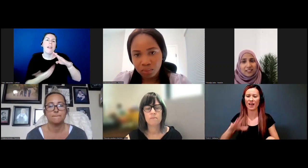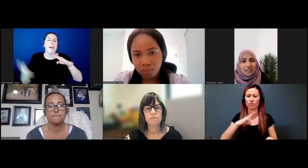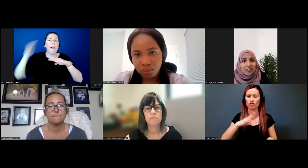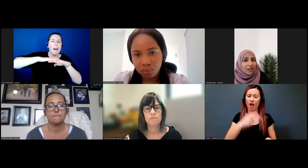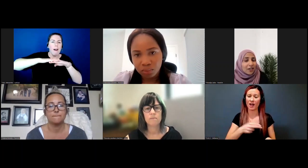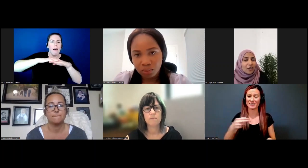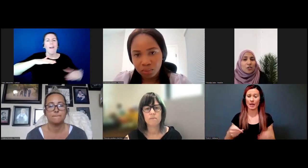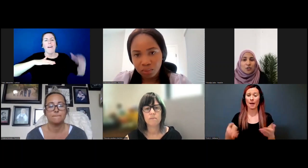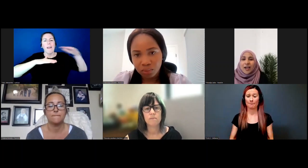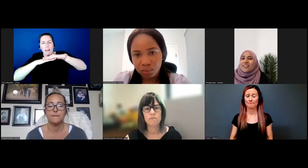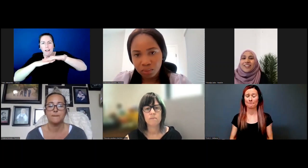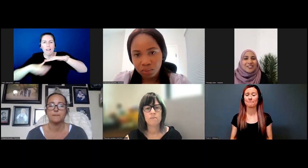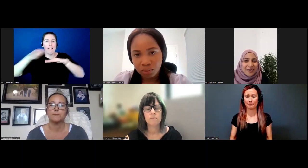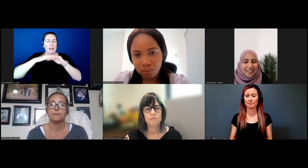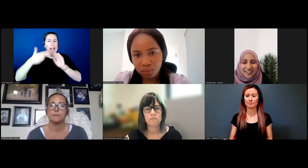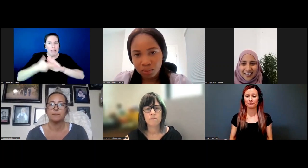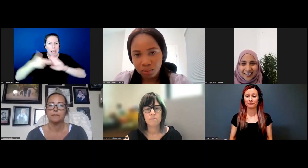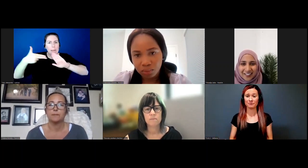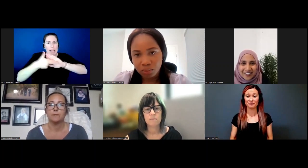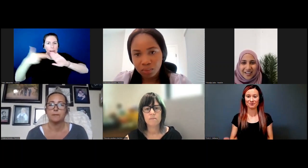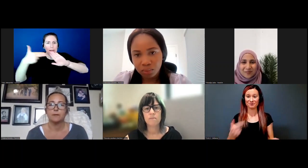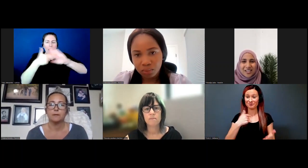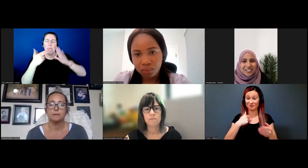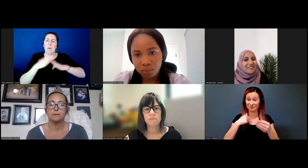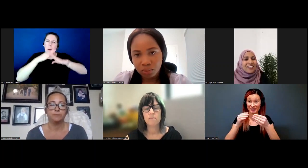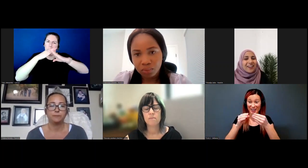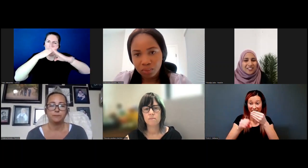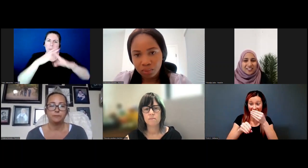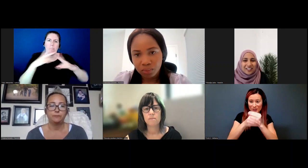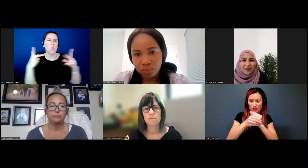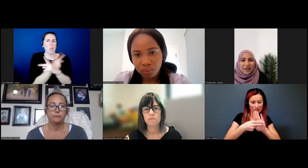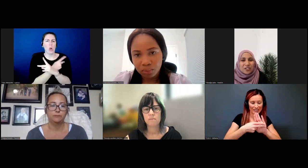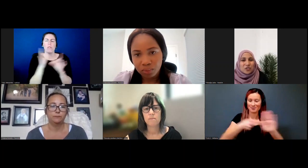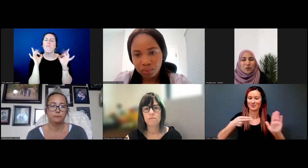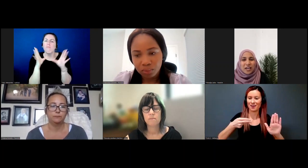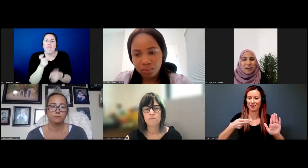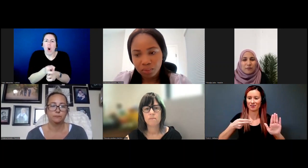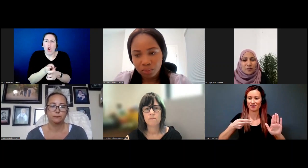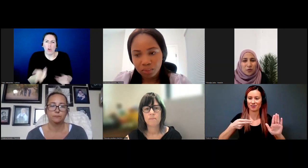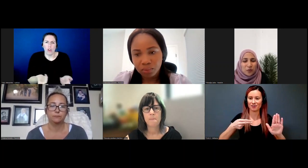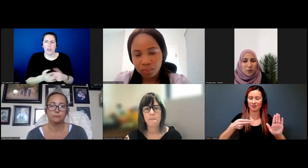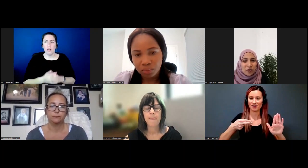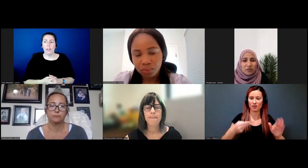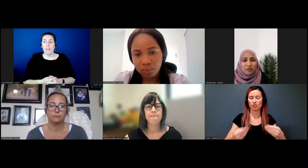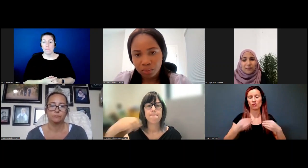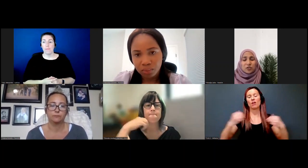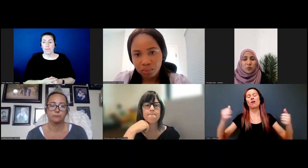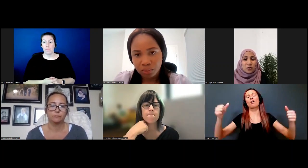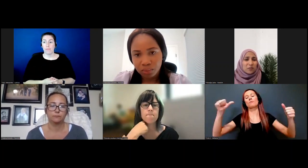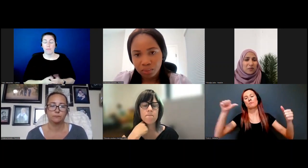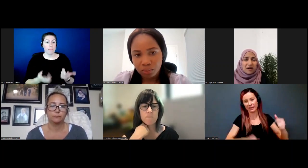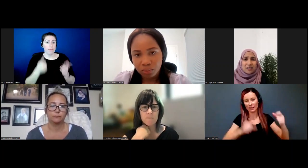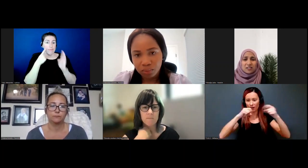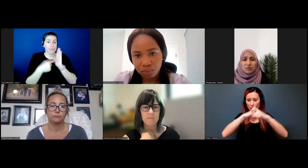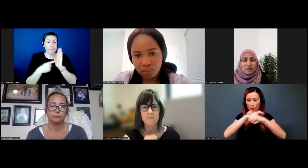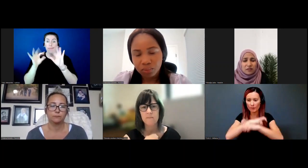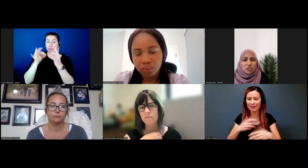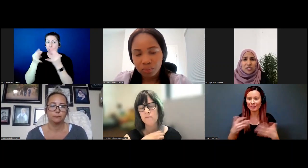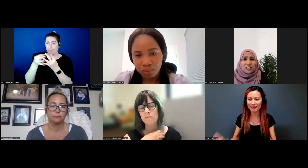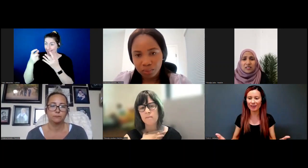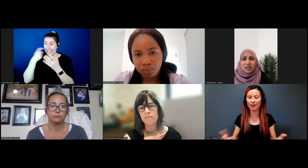of that, you have another, it makes it even harder, right? So we have, we work with families who are